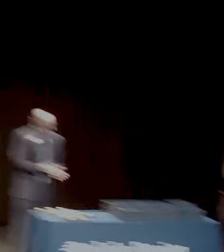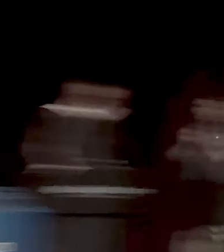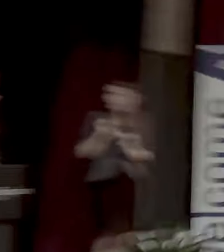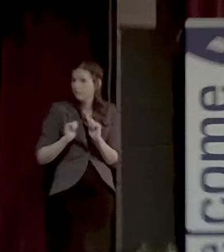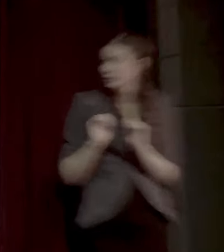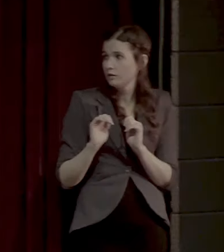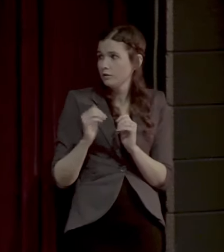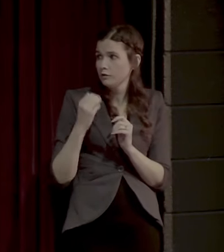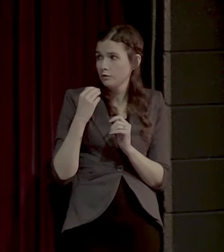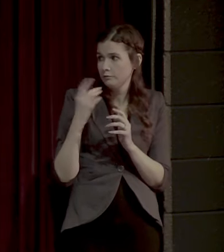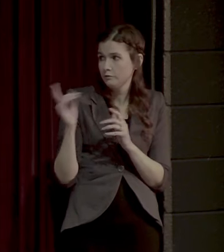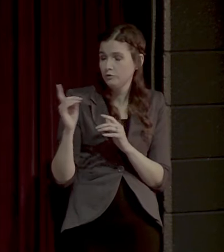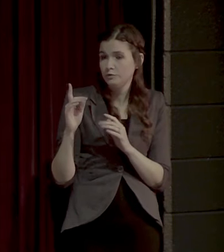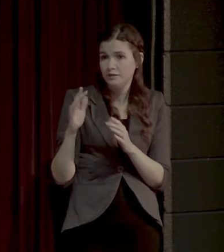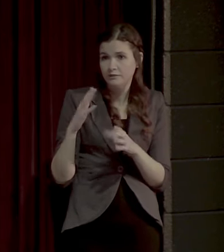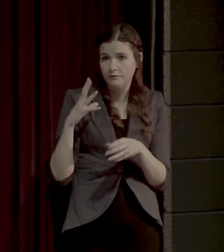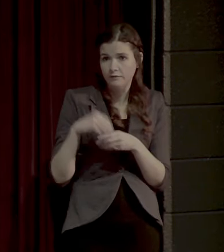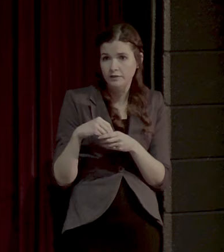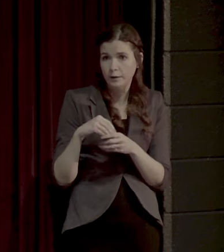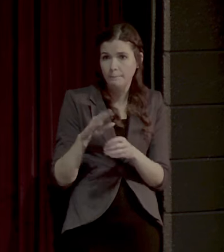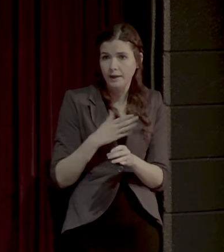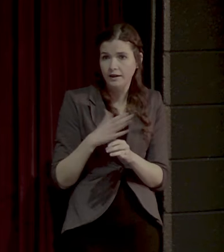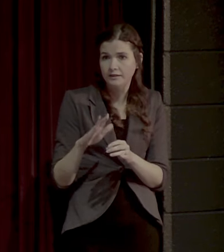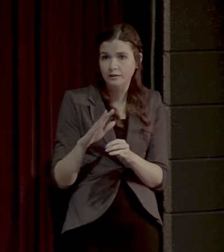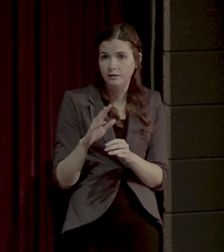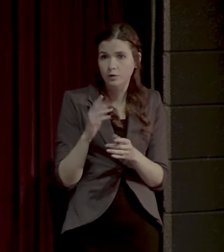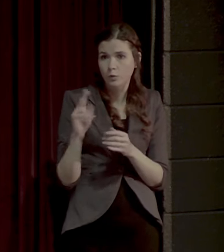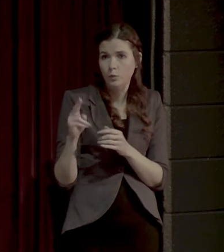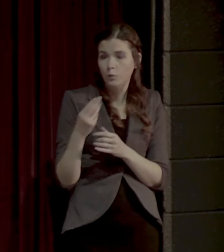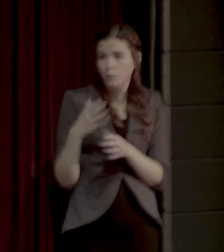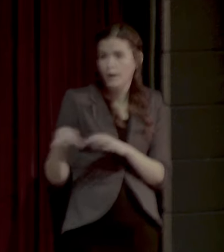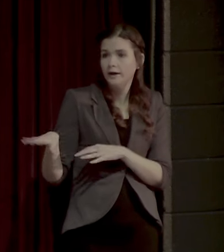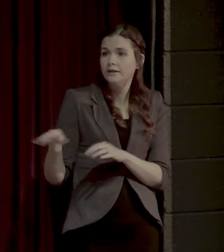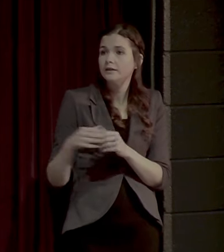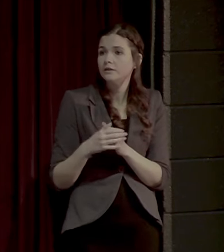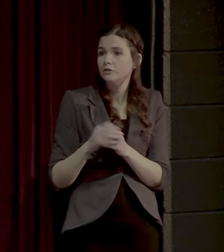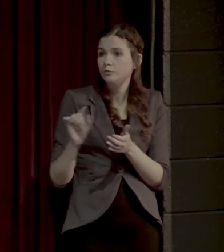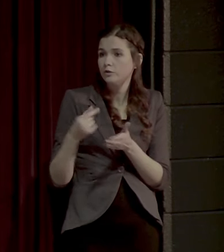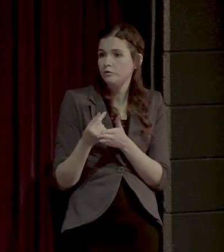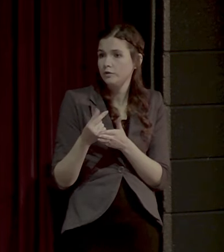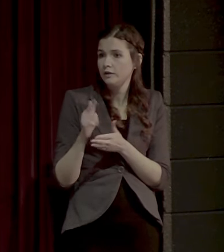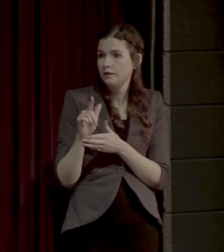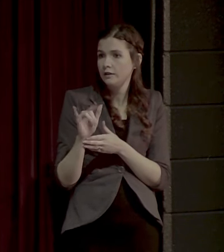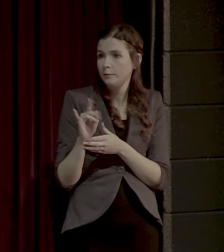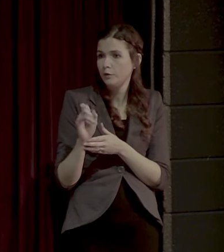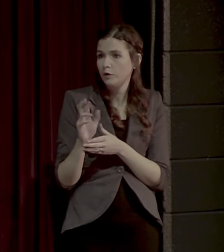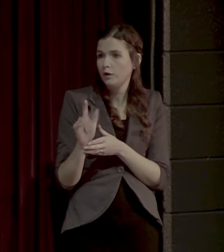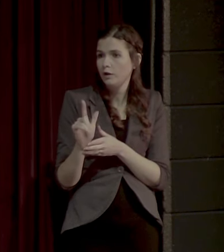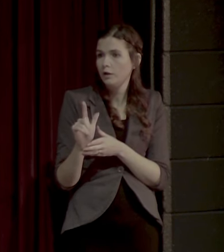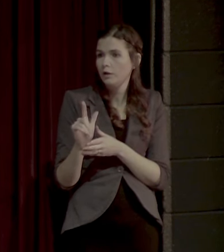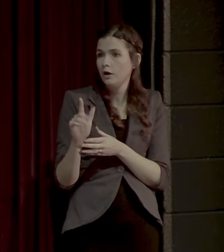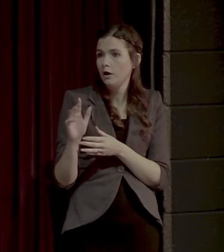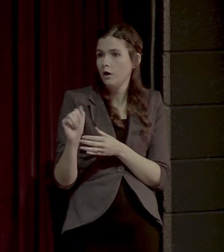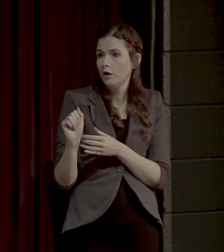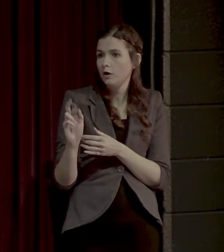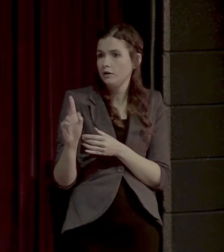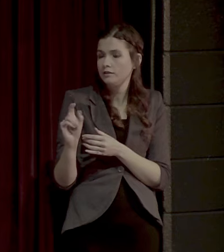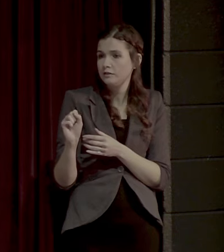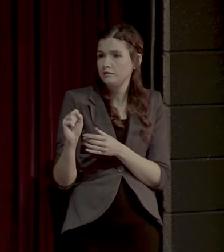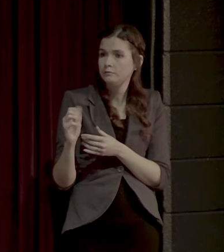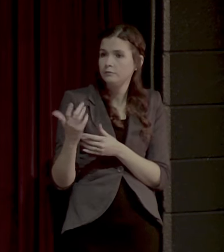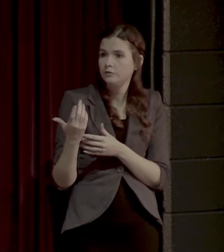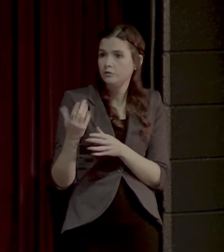home island of Molokai, Hawaii. She is graduating with a liberal arts degree and plans to transfer to Minot State University as a biology major in